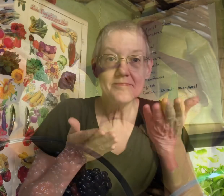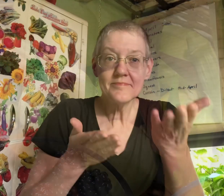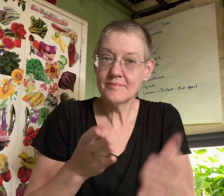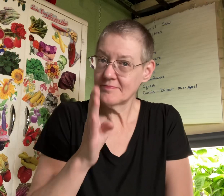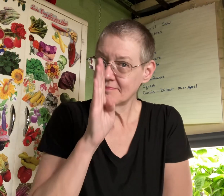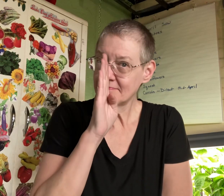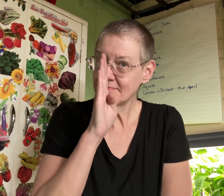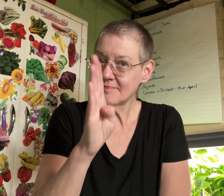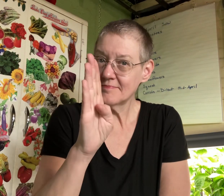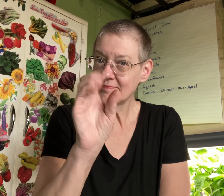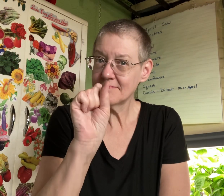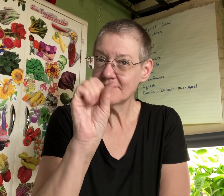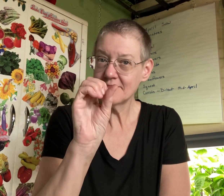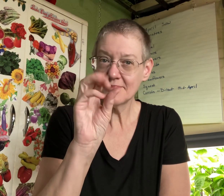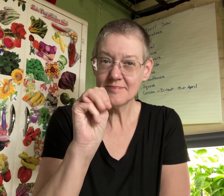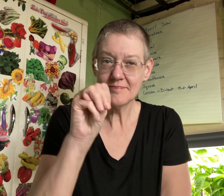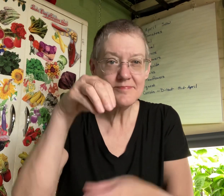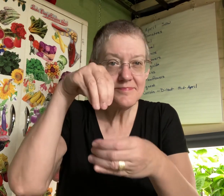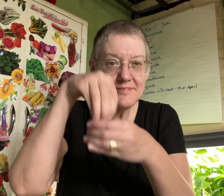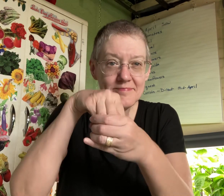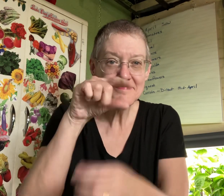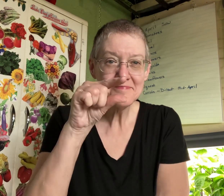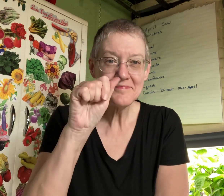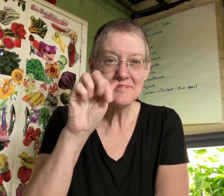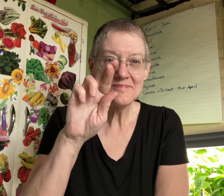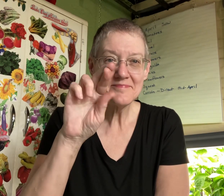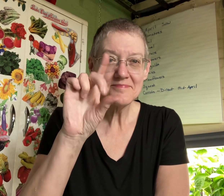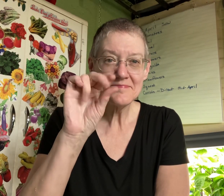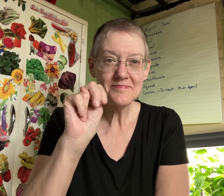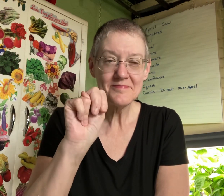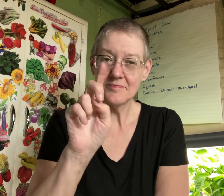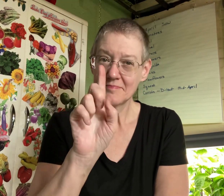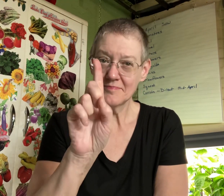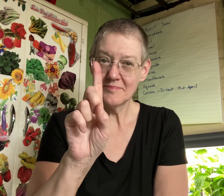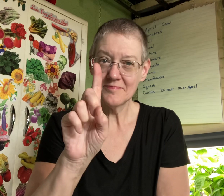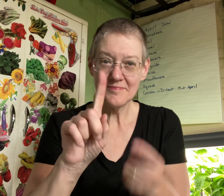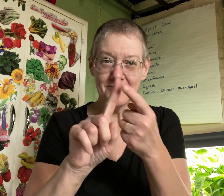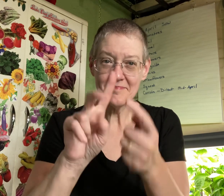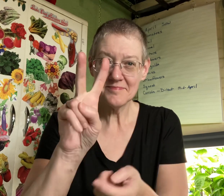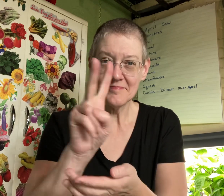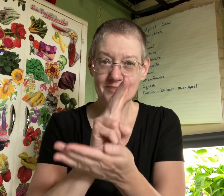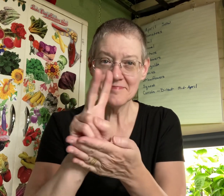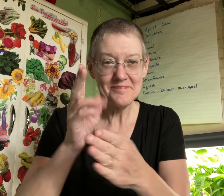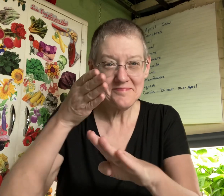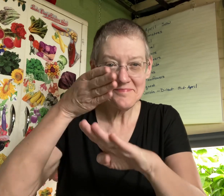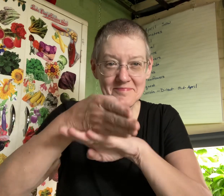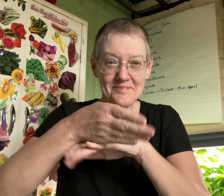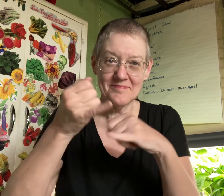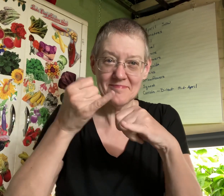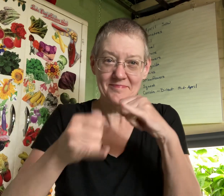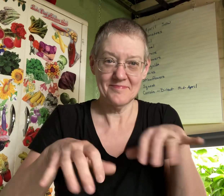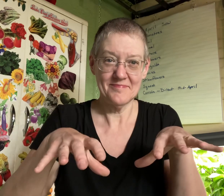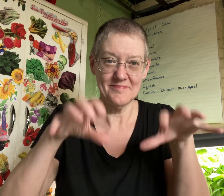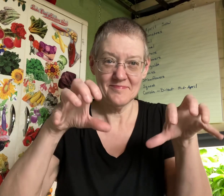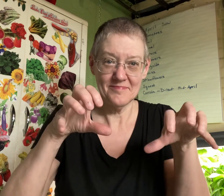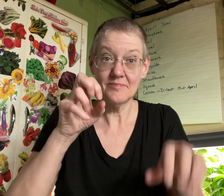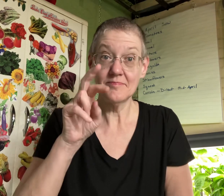Now it's recommended to direct sow cucumber seeds into the garden soil 1 to 2 weeks after your last